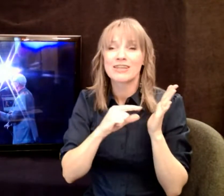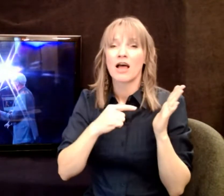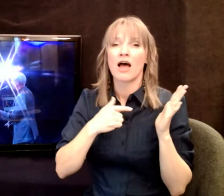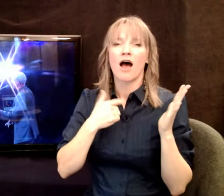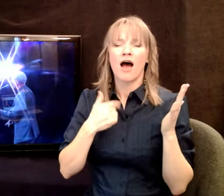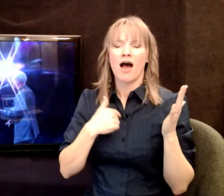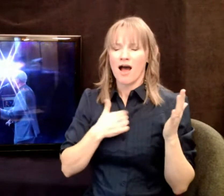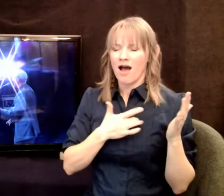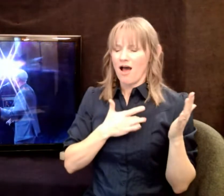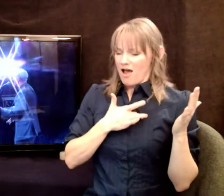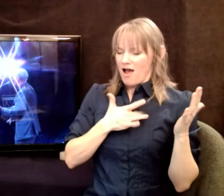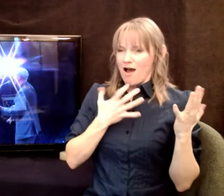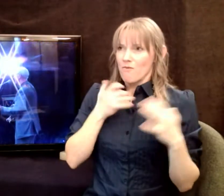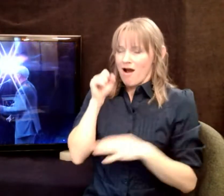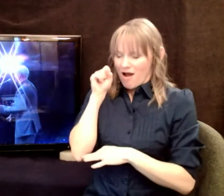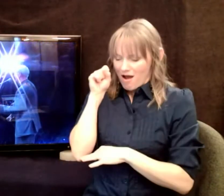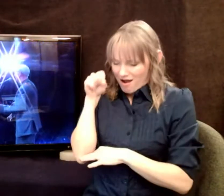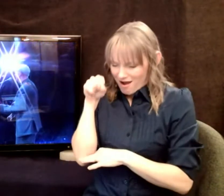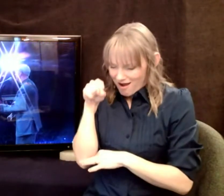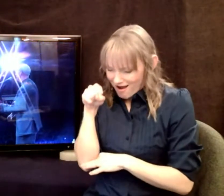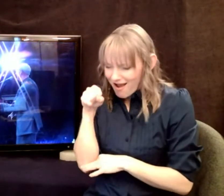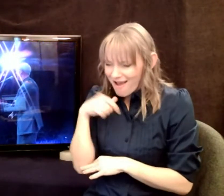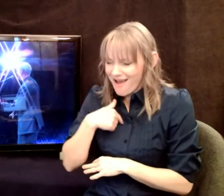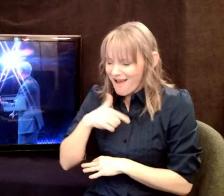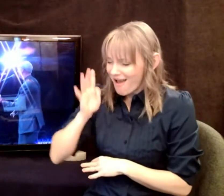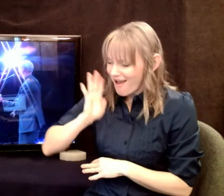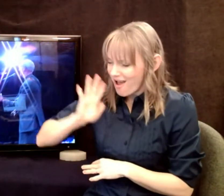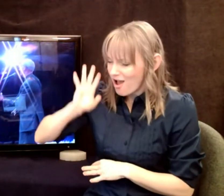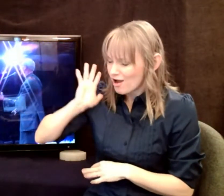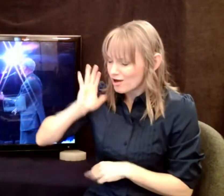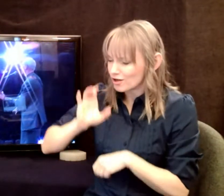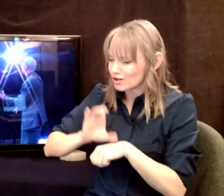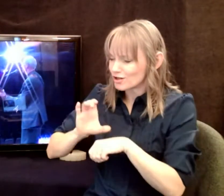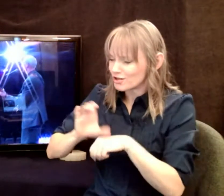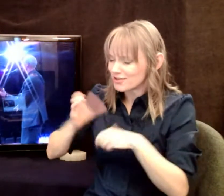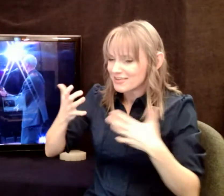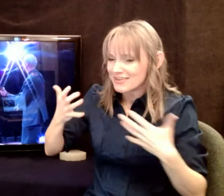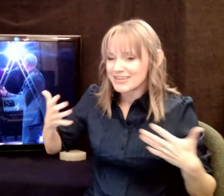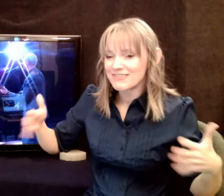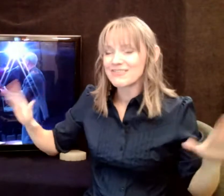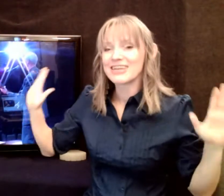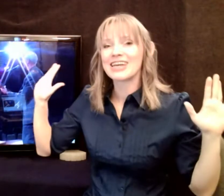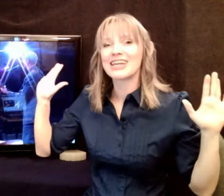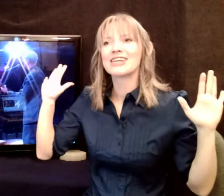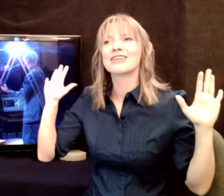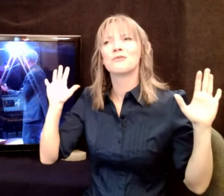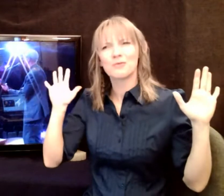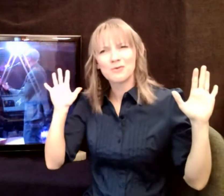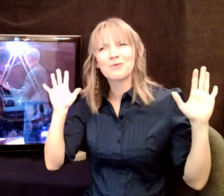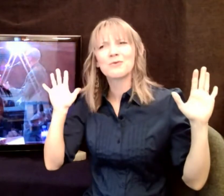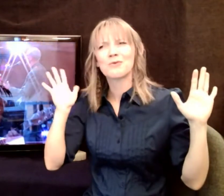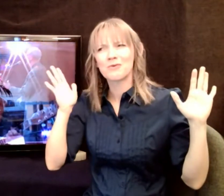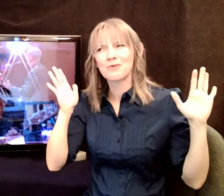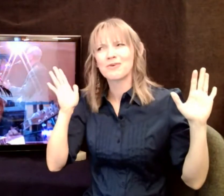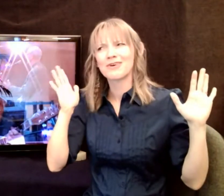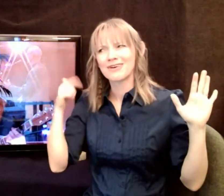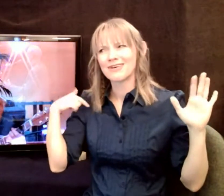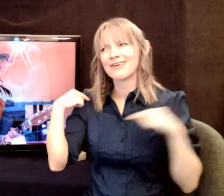head. I remember when church let out, how things have changed since then.